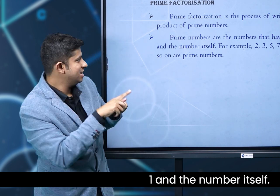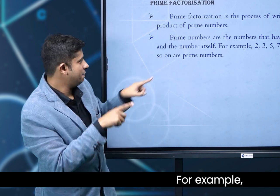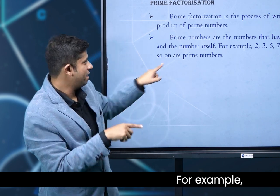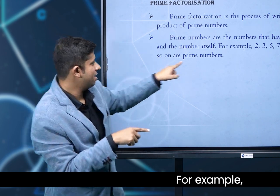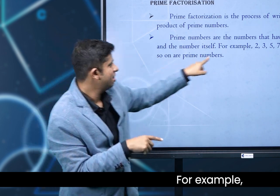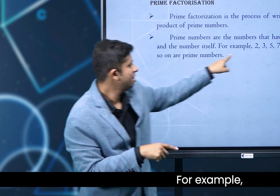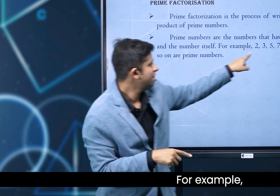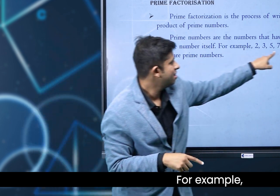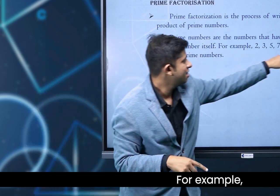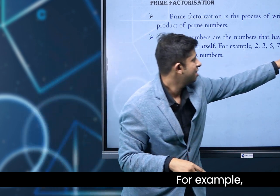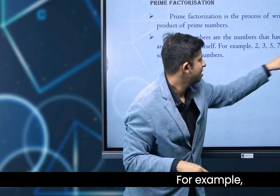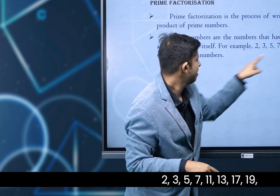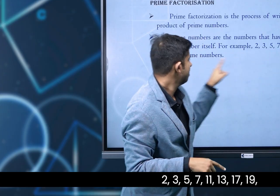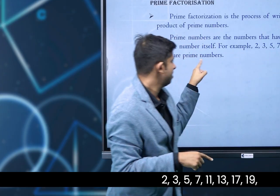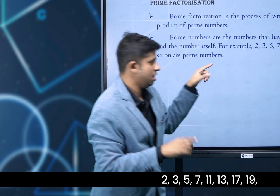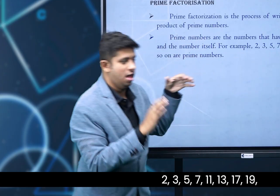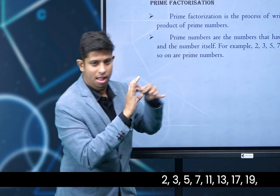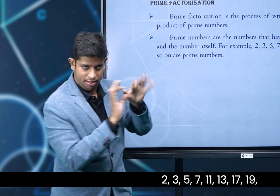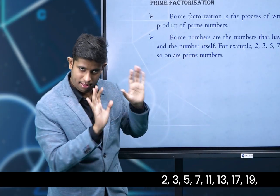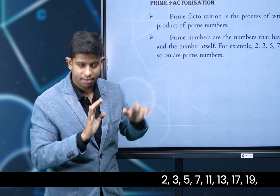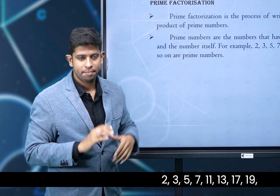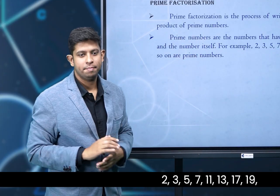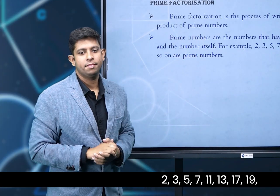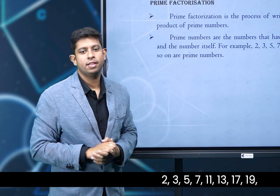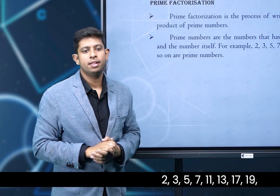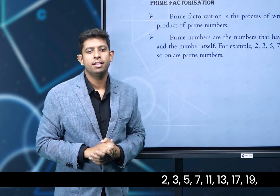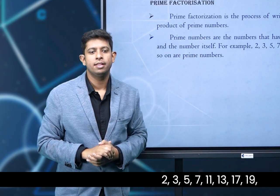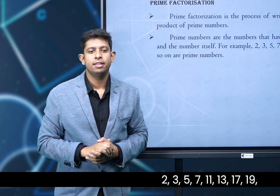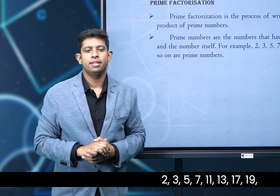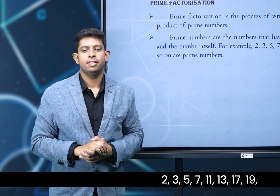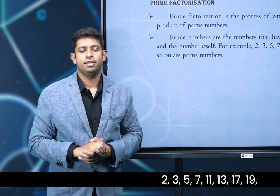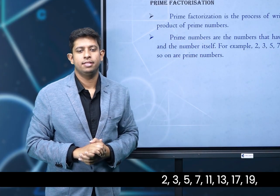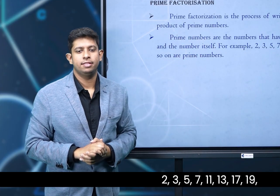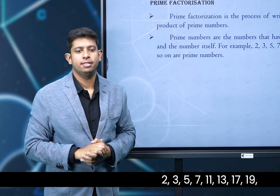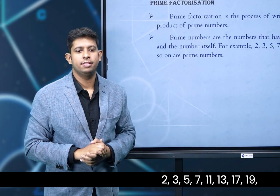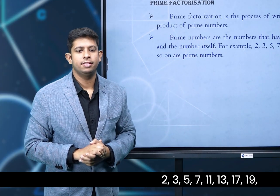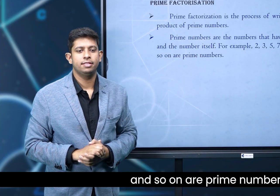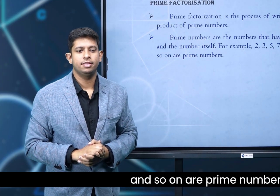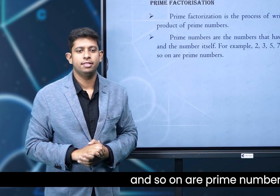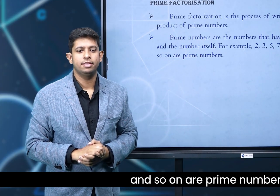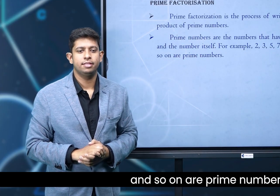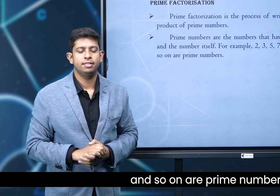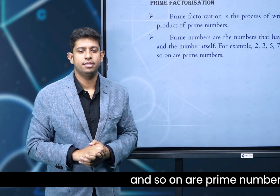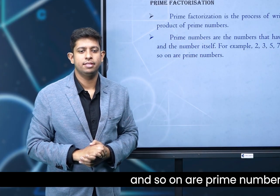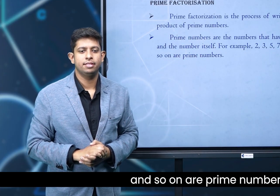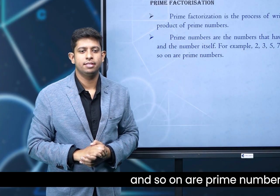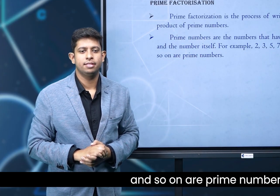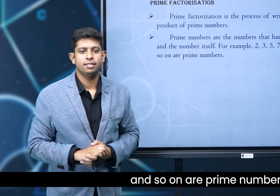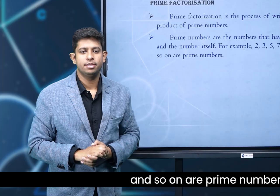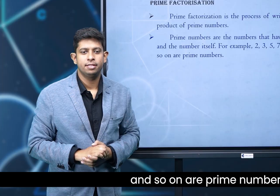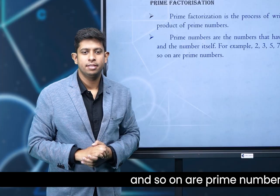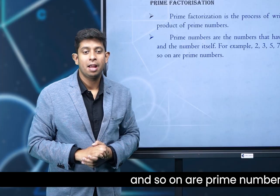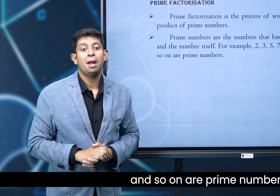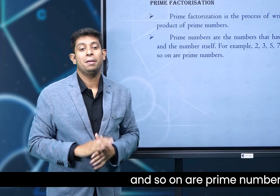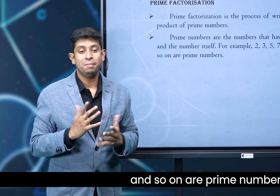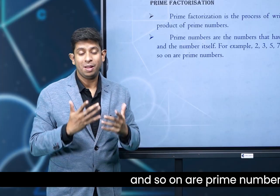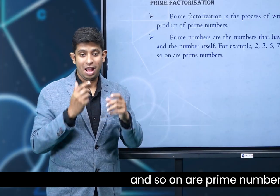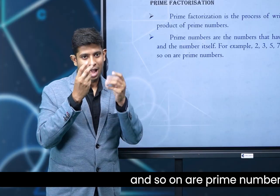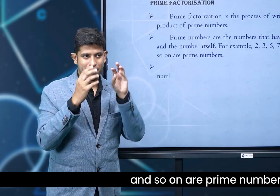For example, 2, 3, 5, 7, 11, 13, 17, 19 and so on are prime numbers.